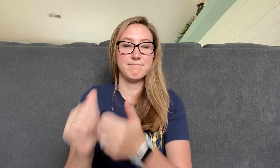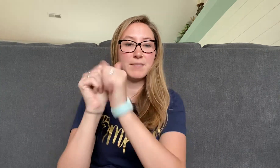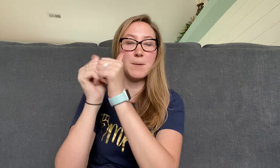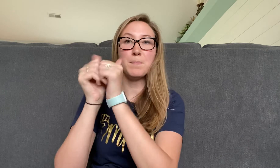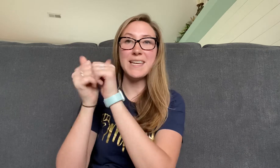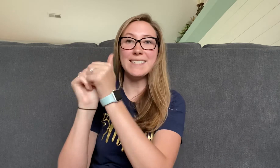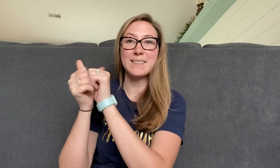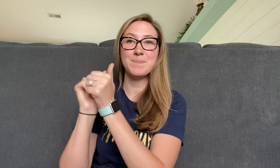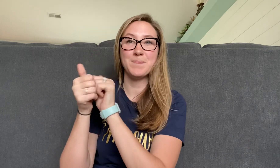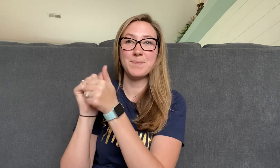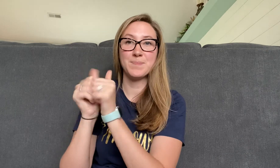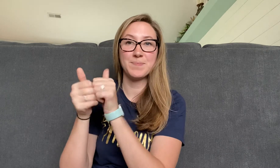compete,